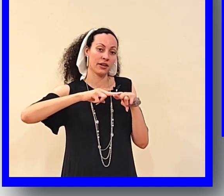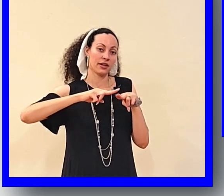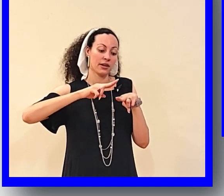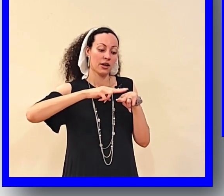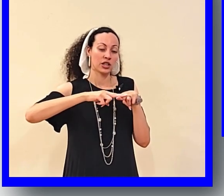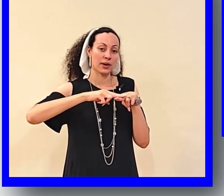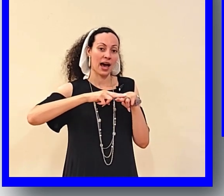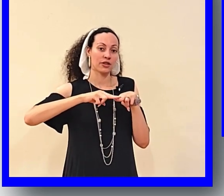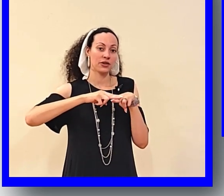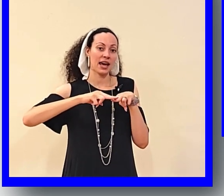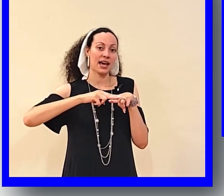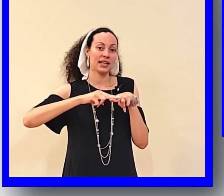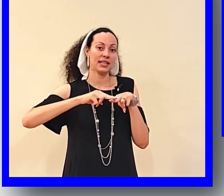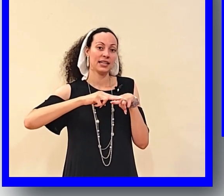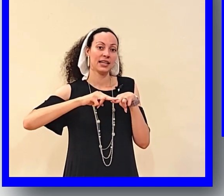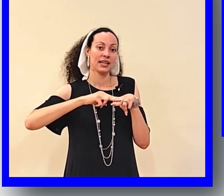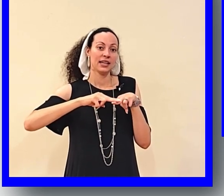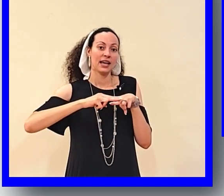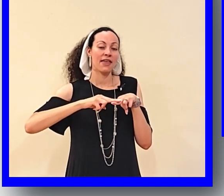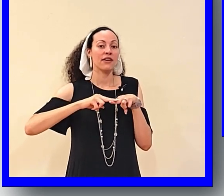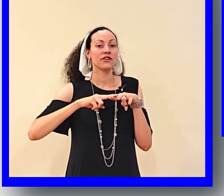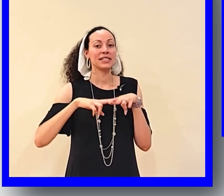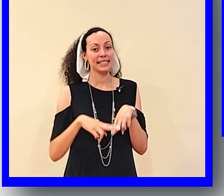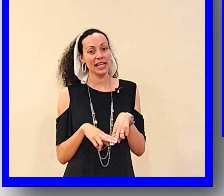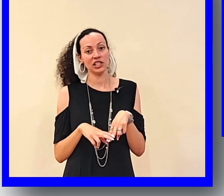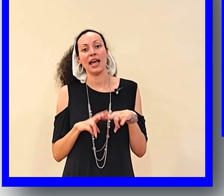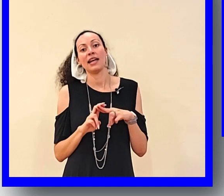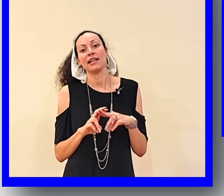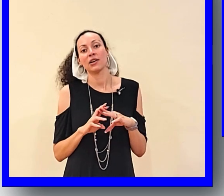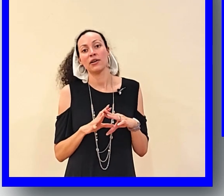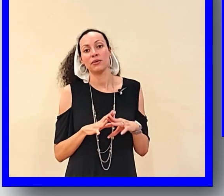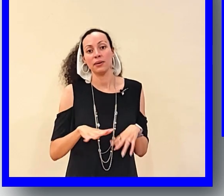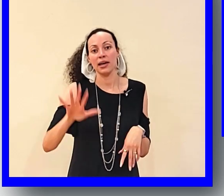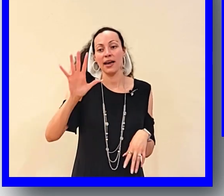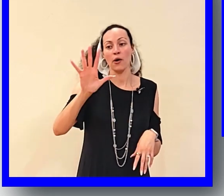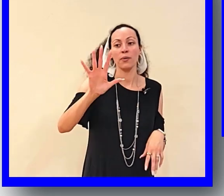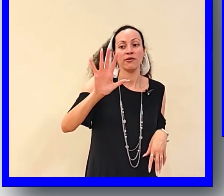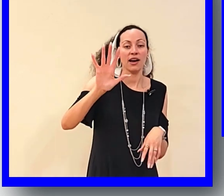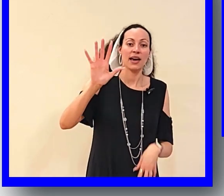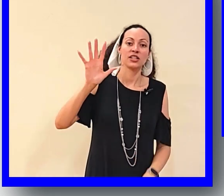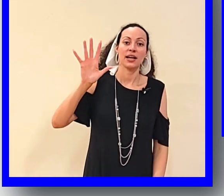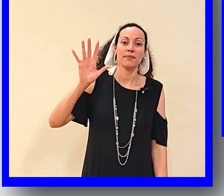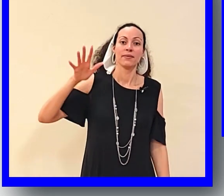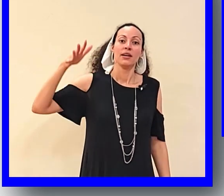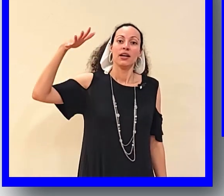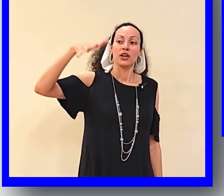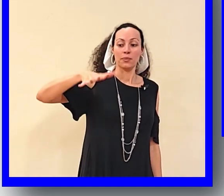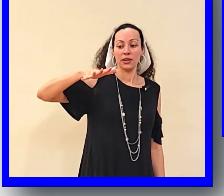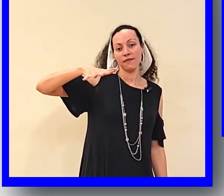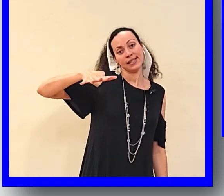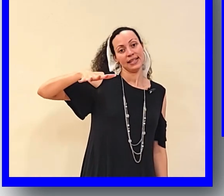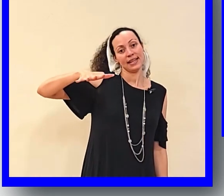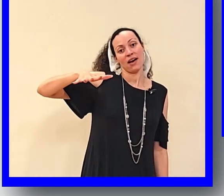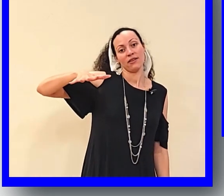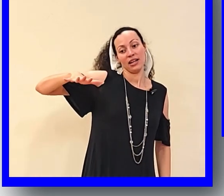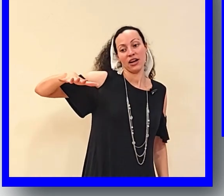forth. We have train, and then for station, it's going to be an open 5 hand shape. You'll put